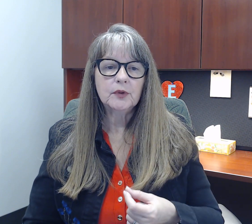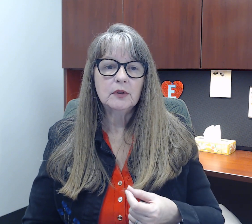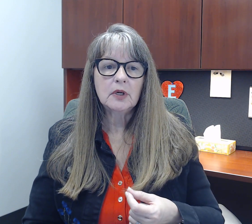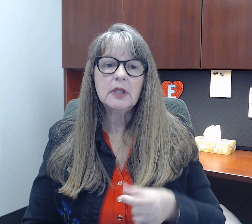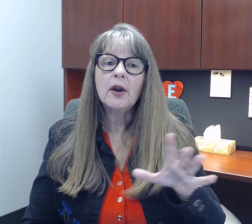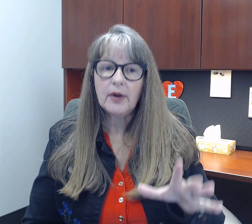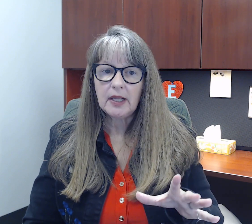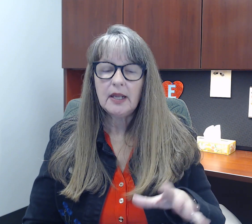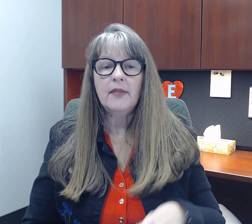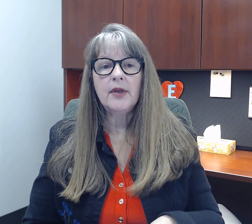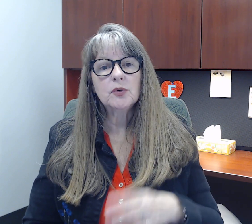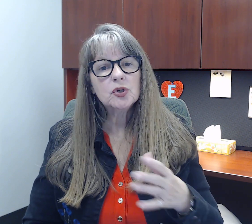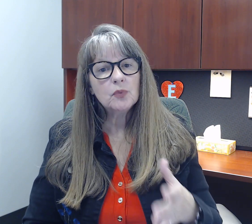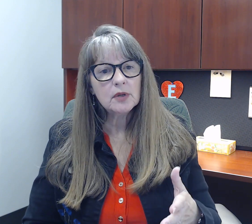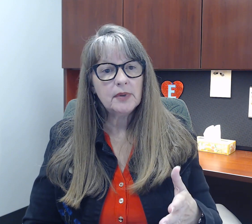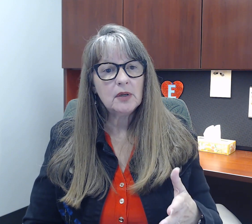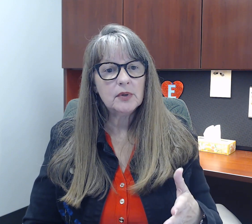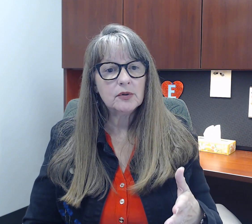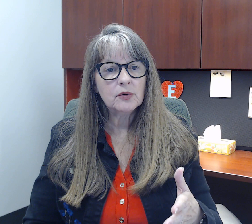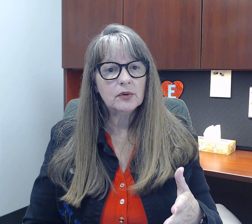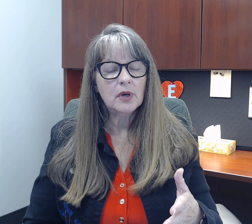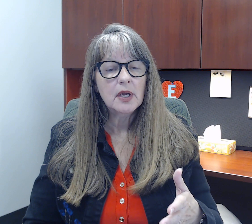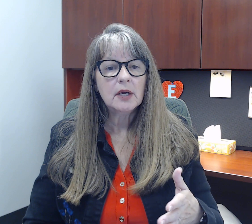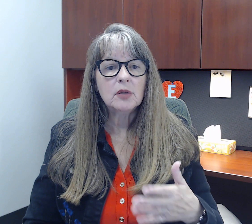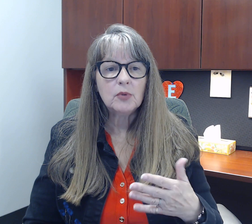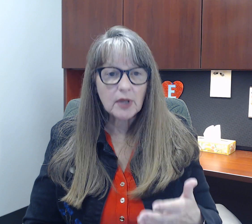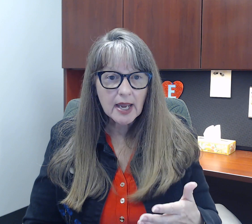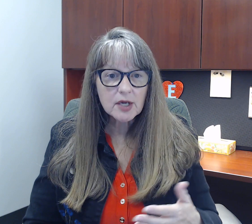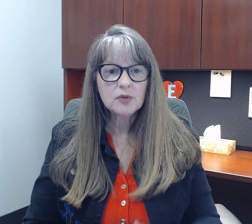for clarity, and that's what you want to be with your communication with the